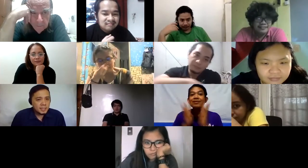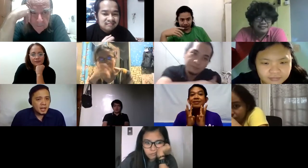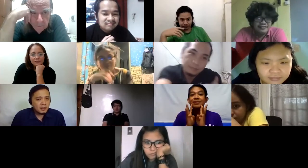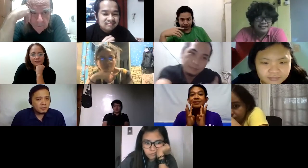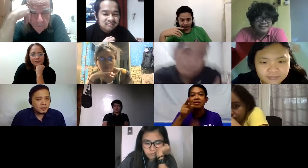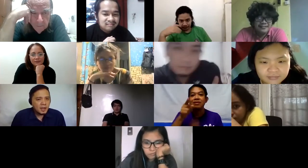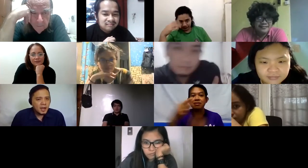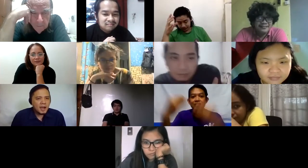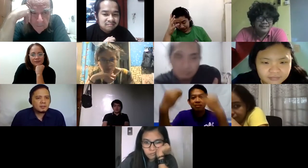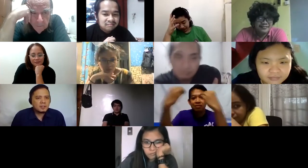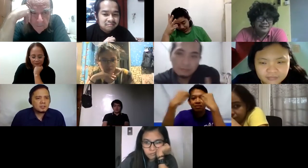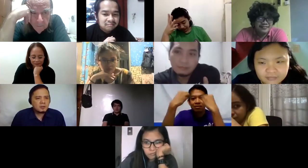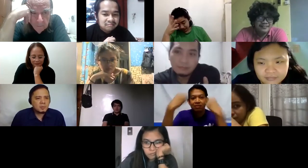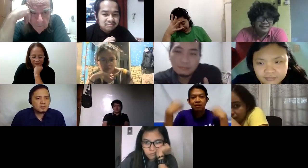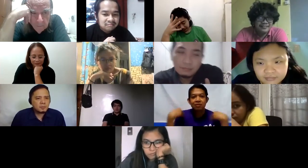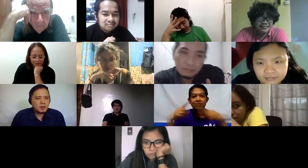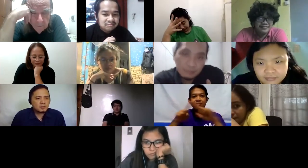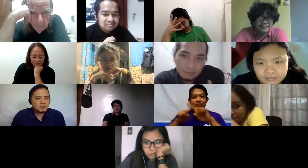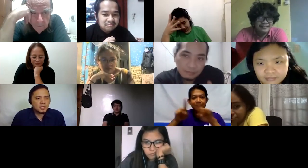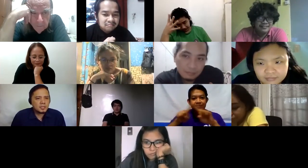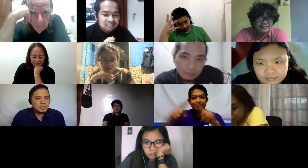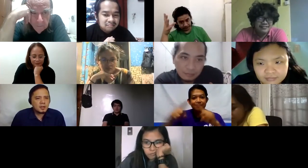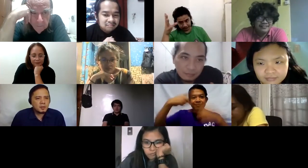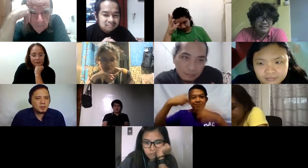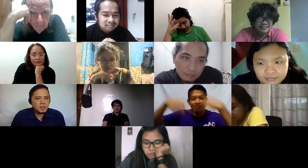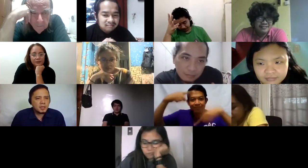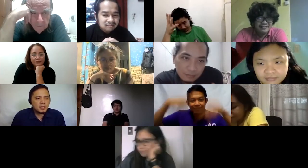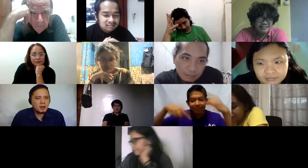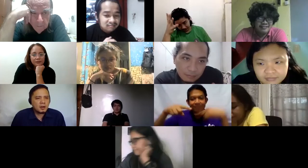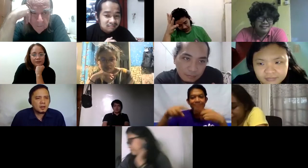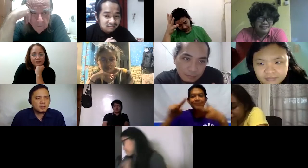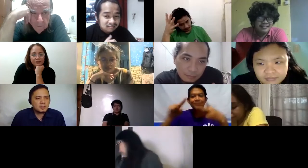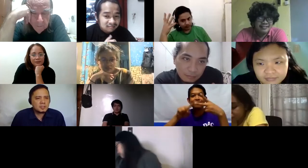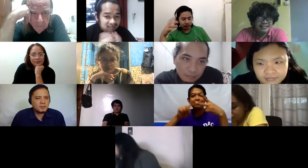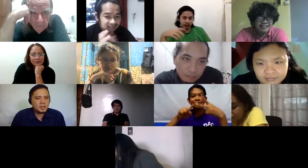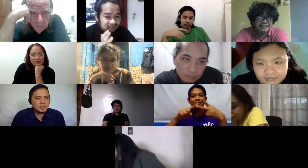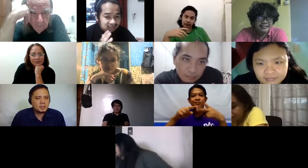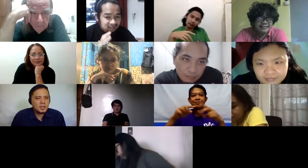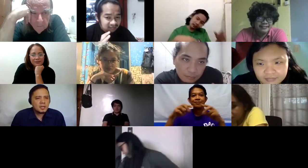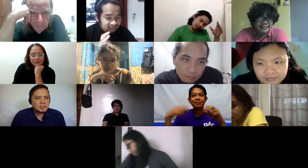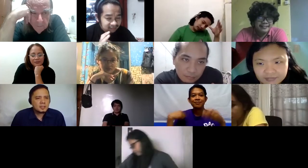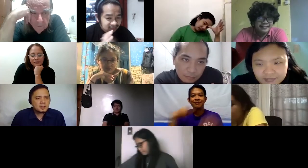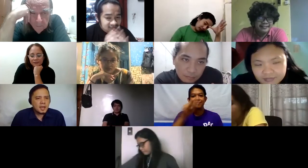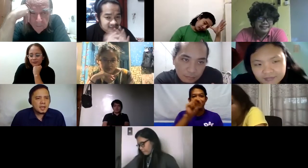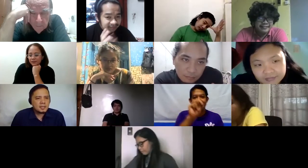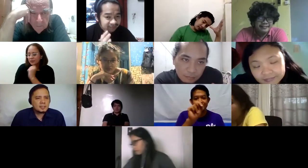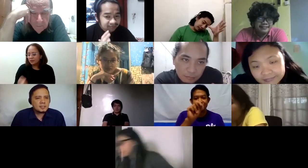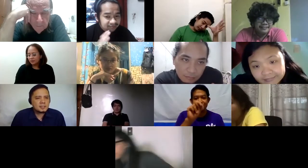Myself, I've learned so much from Dr. Woody. He's taught me all these different signs